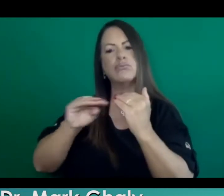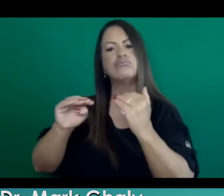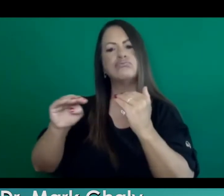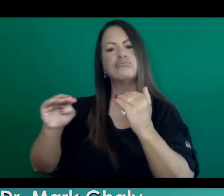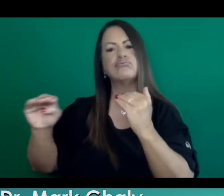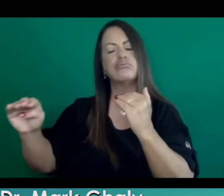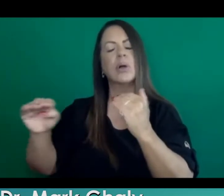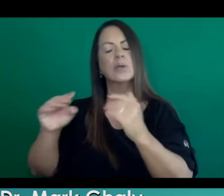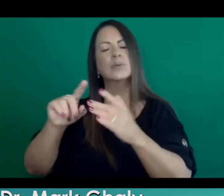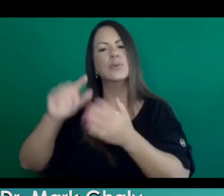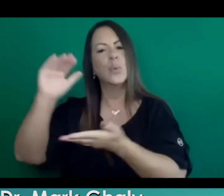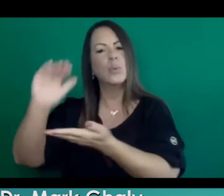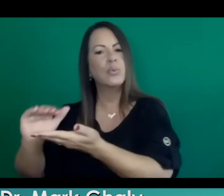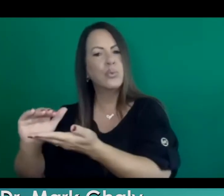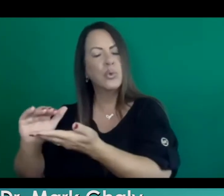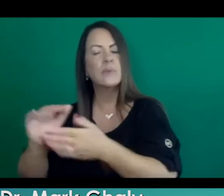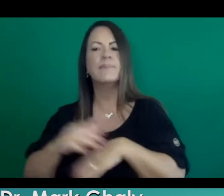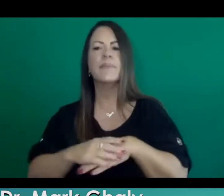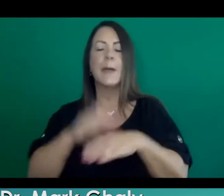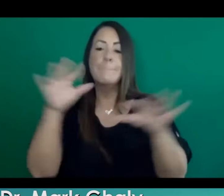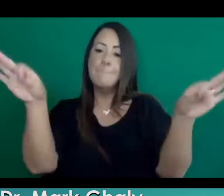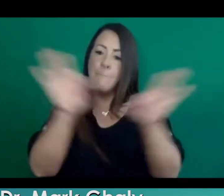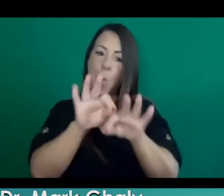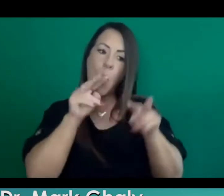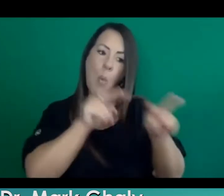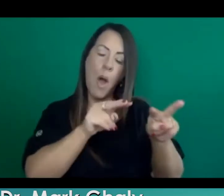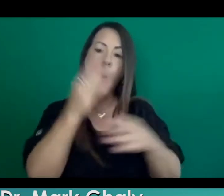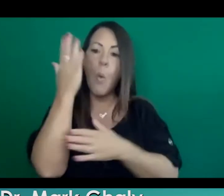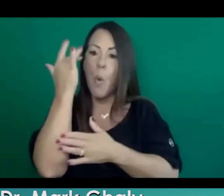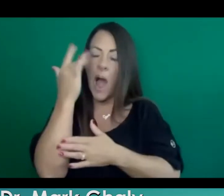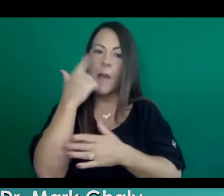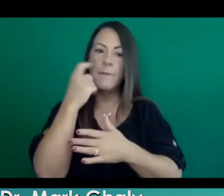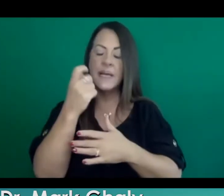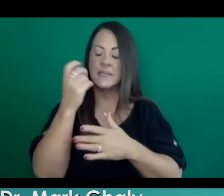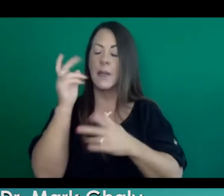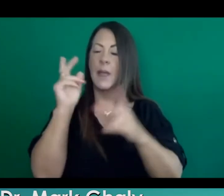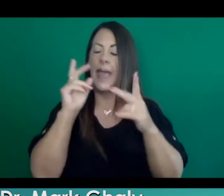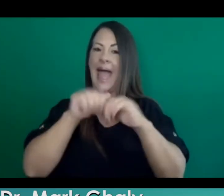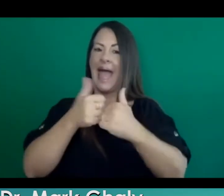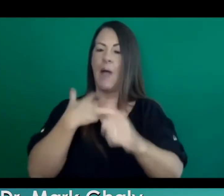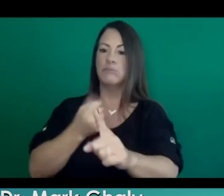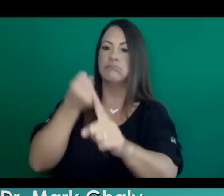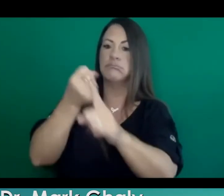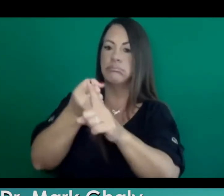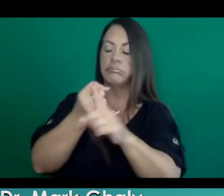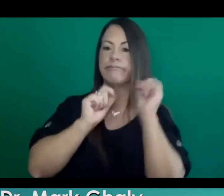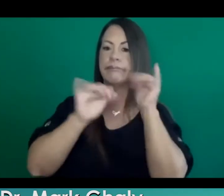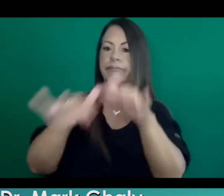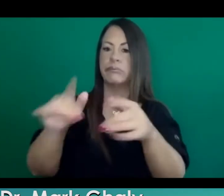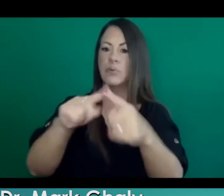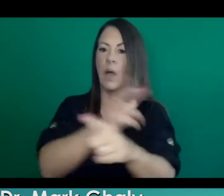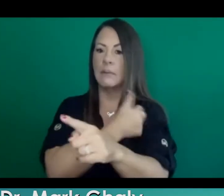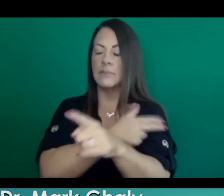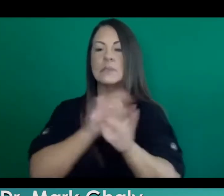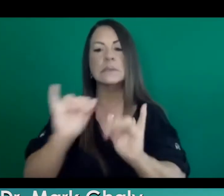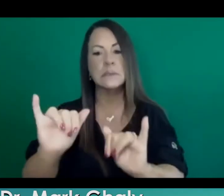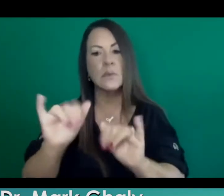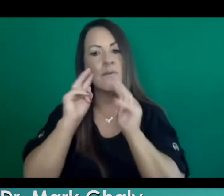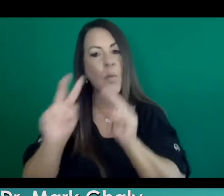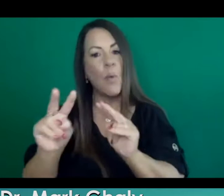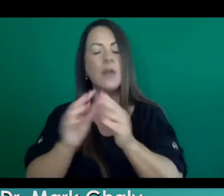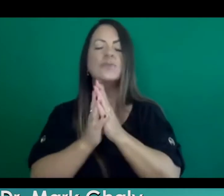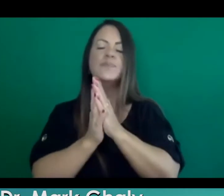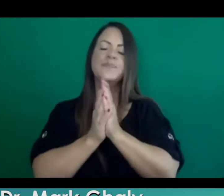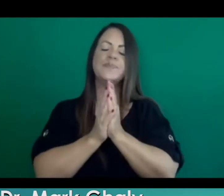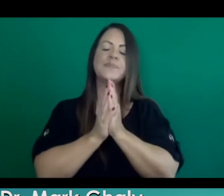its impact on our hospitals is improving. However, as we talked about last week, the confluence coming